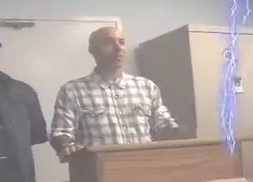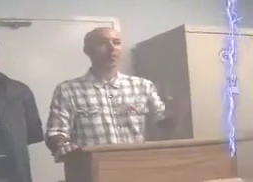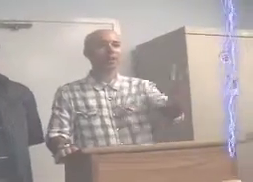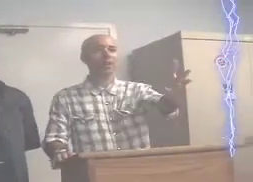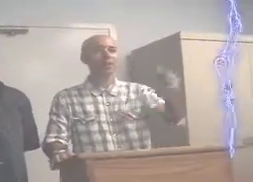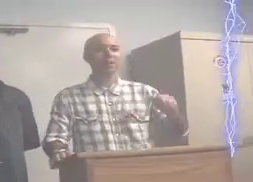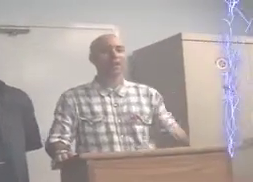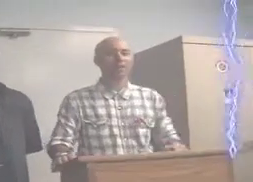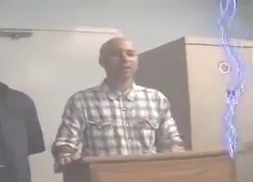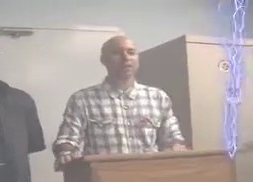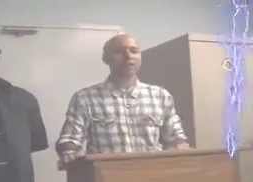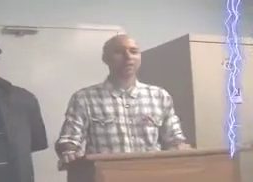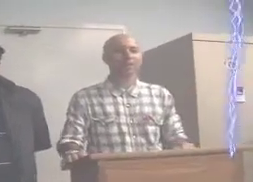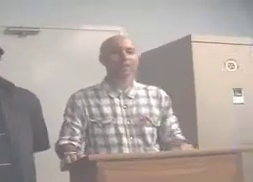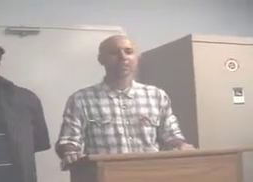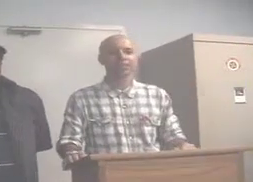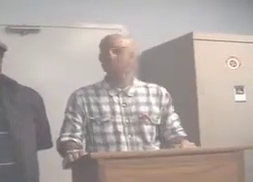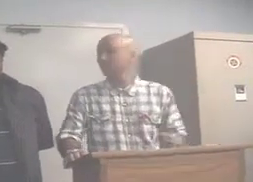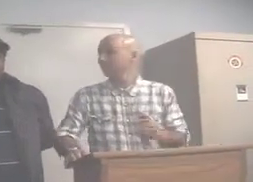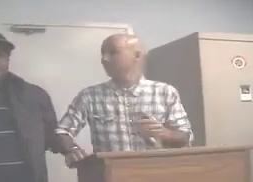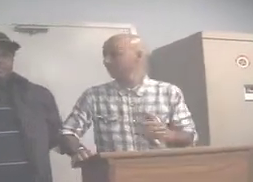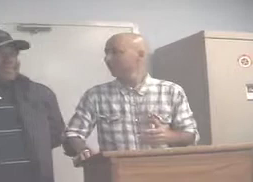So I just want to thank you guys for coming tonight.